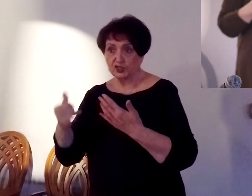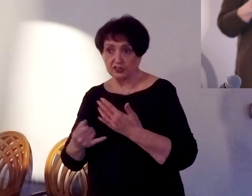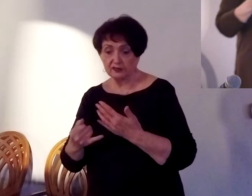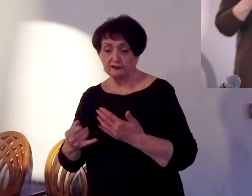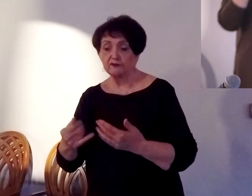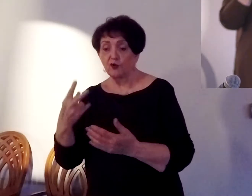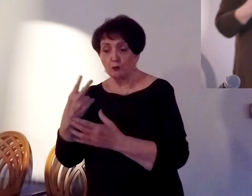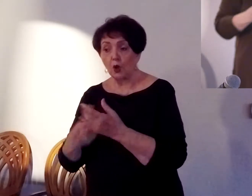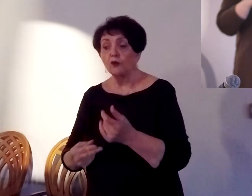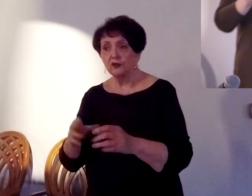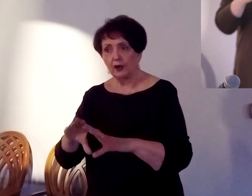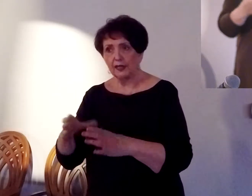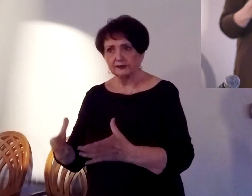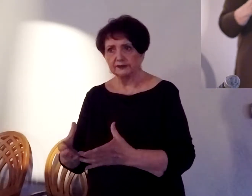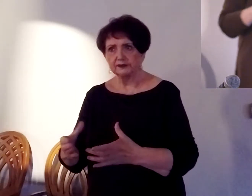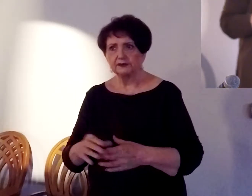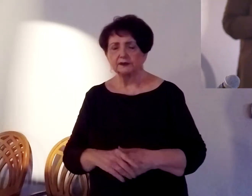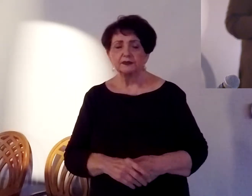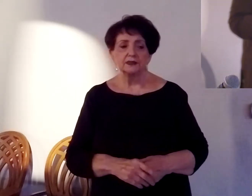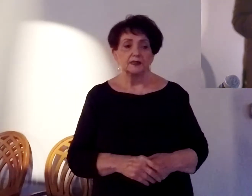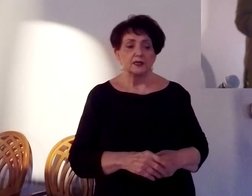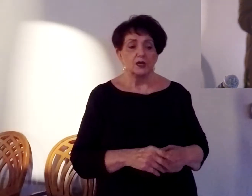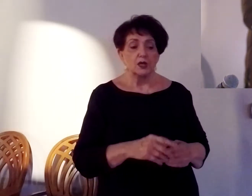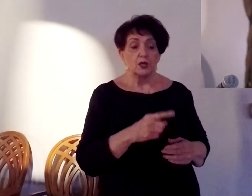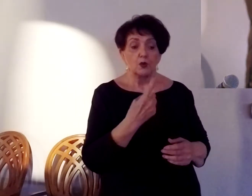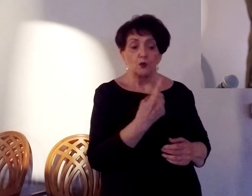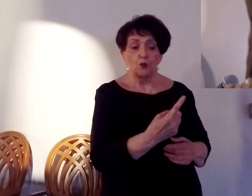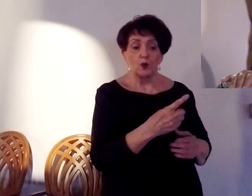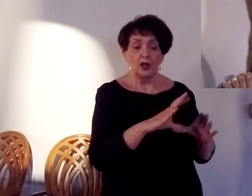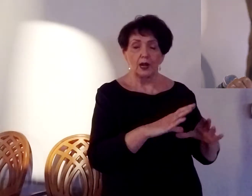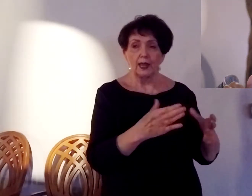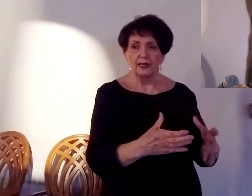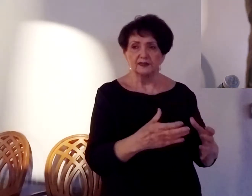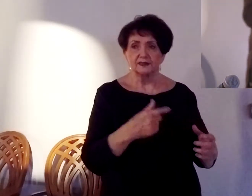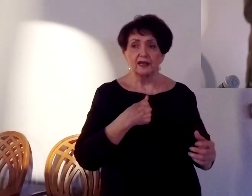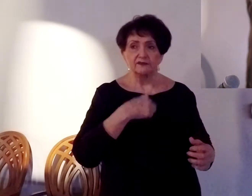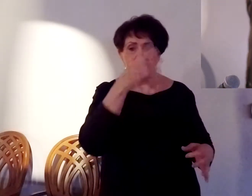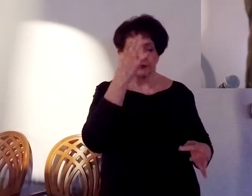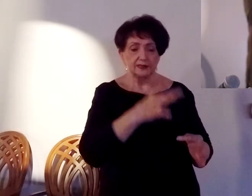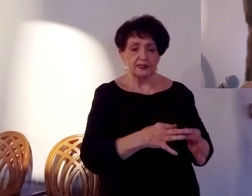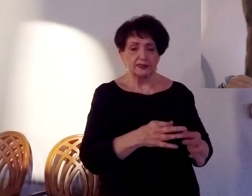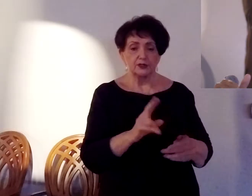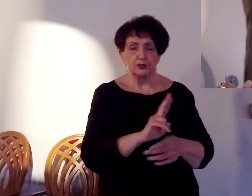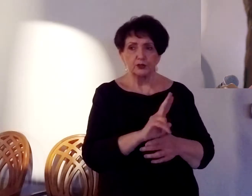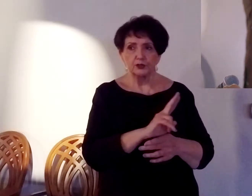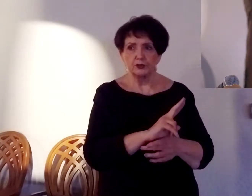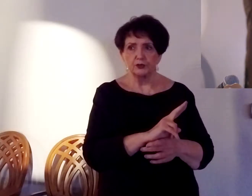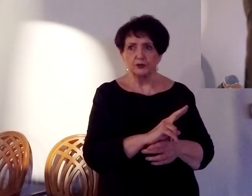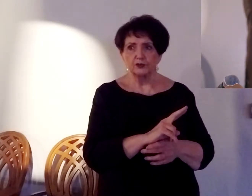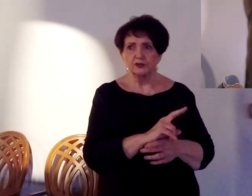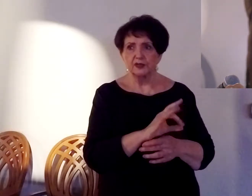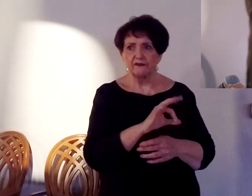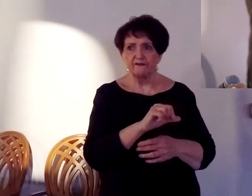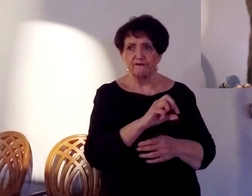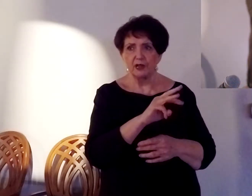of them, I've decided that I'm using a film